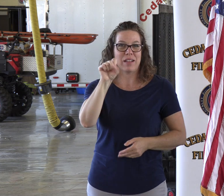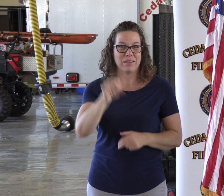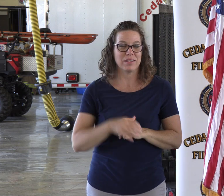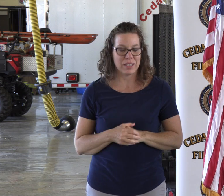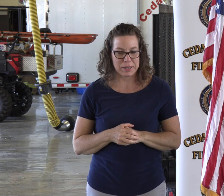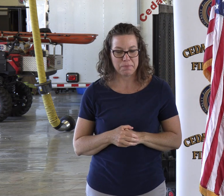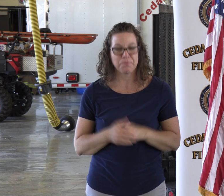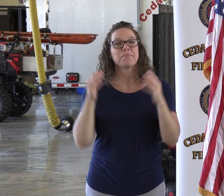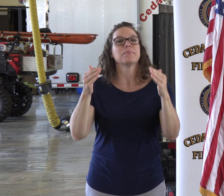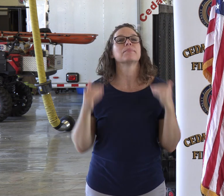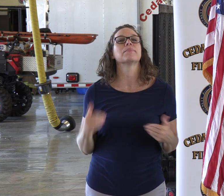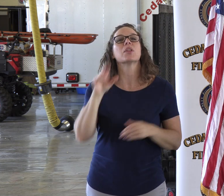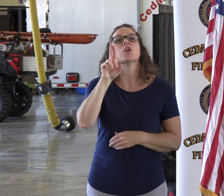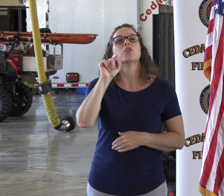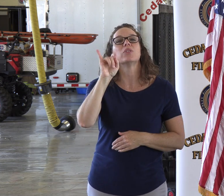Utilities.